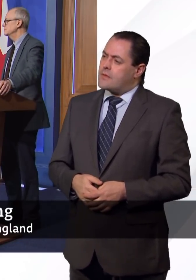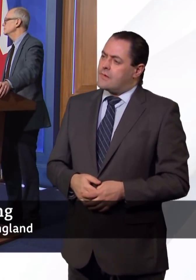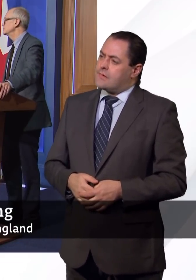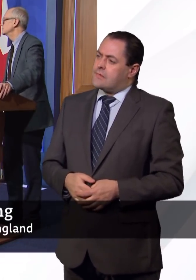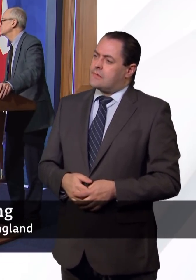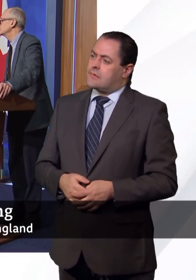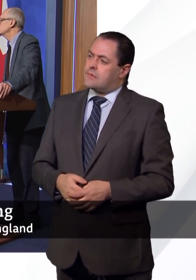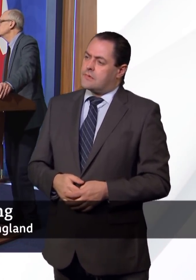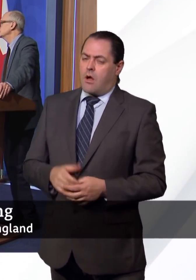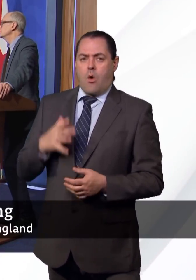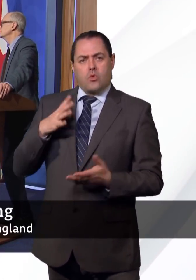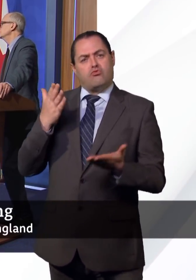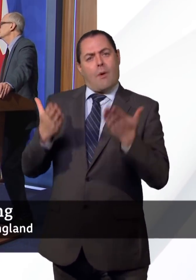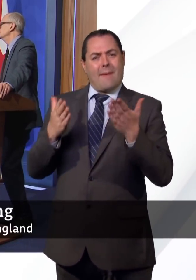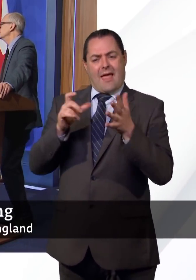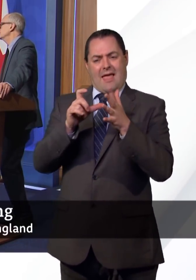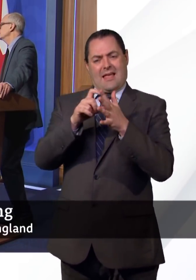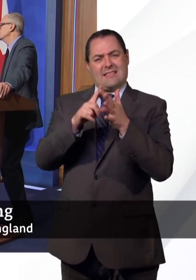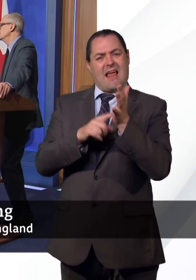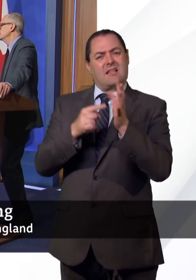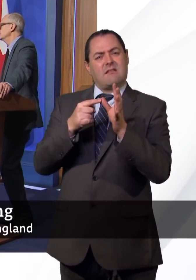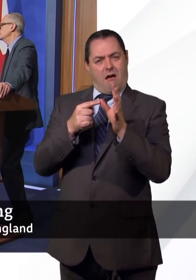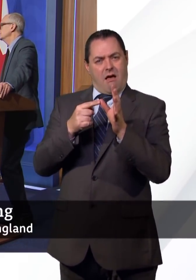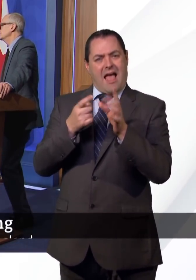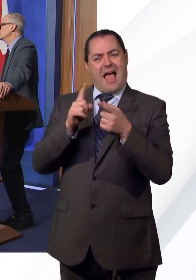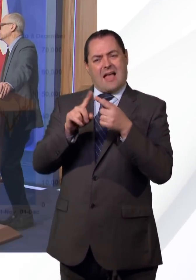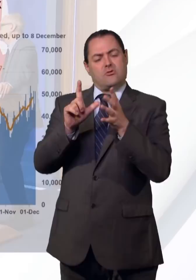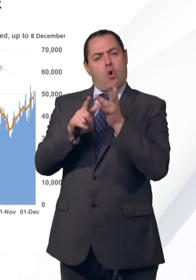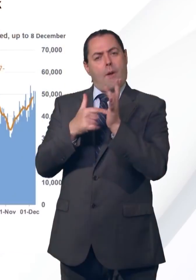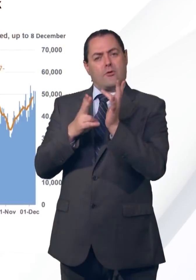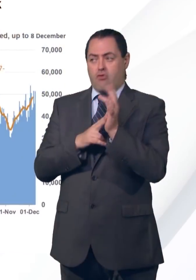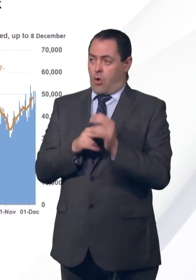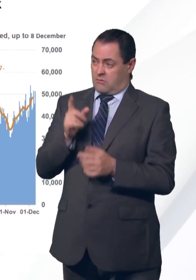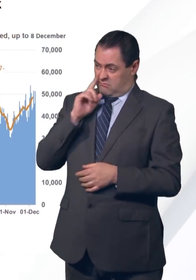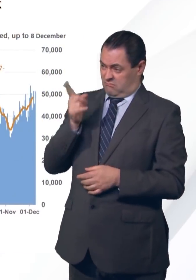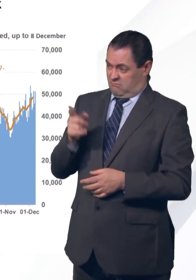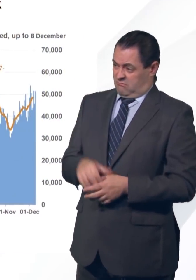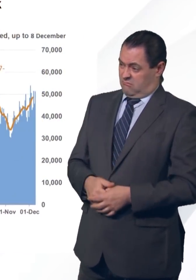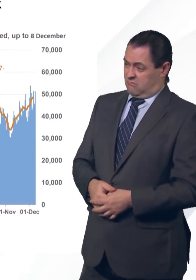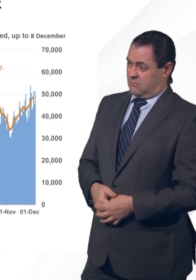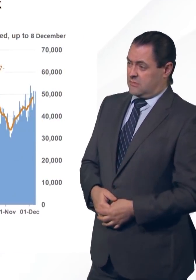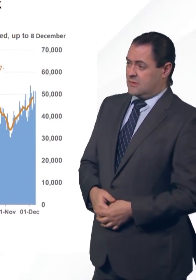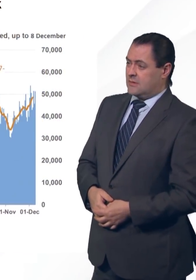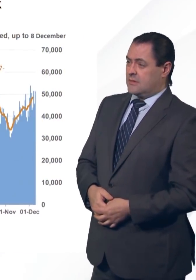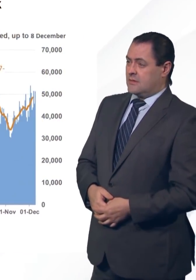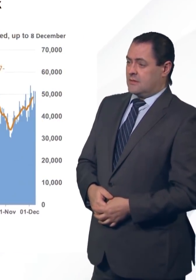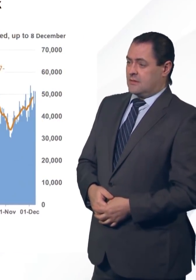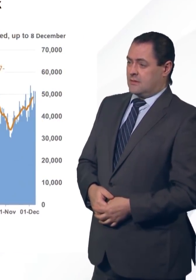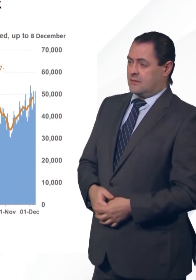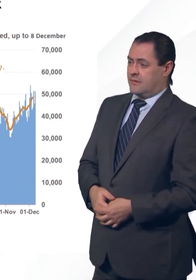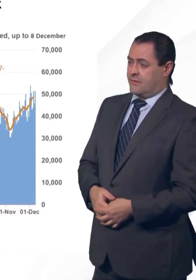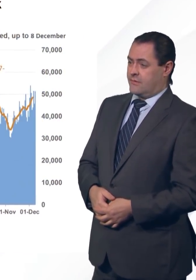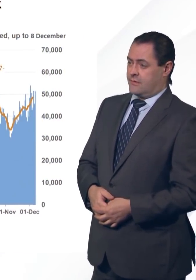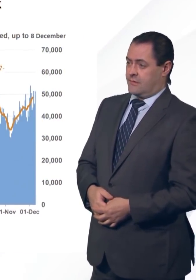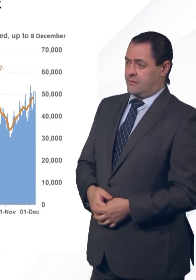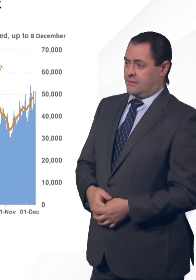Delta, because what's happening is Omicron is coming on the back of a still high rate of Delta transmission and hospitalisation. So in the